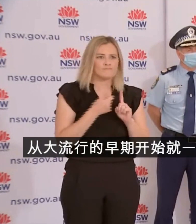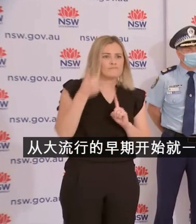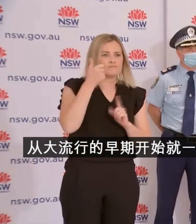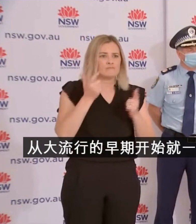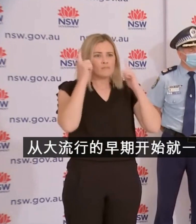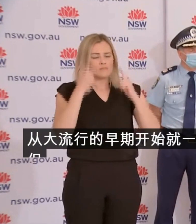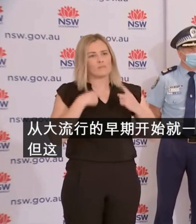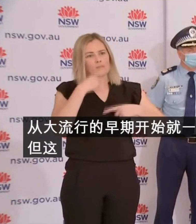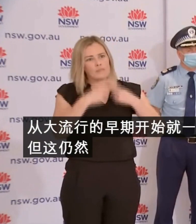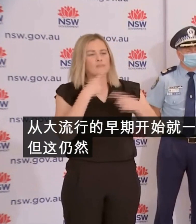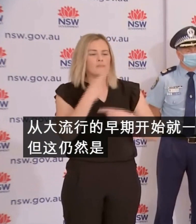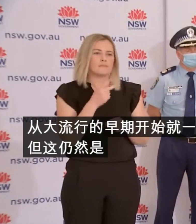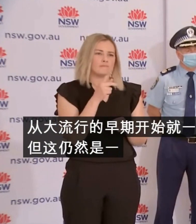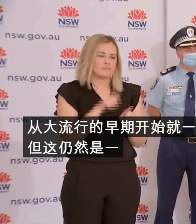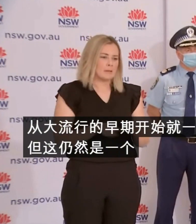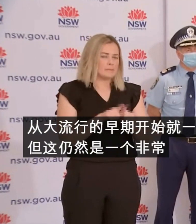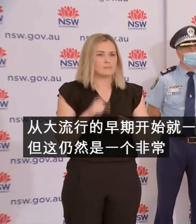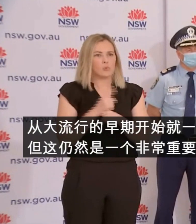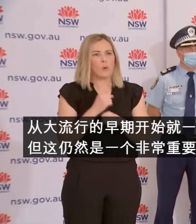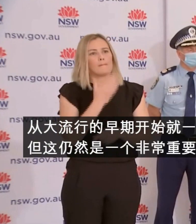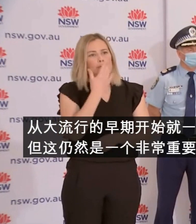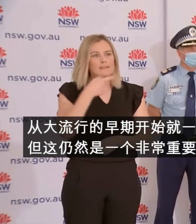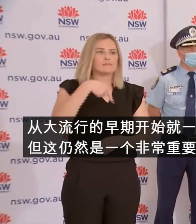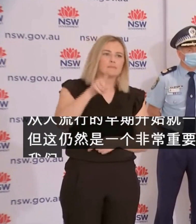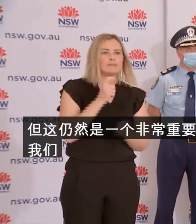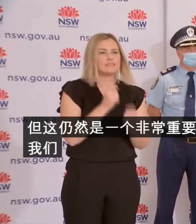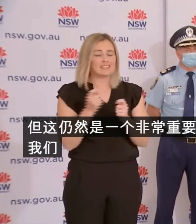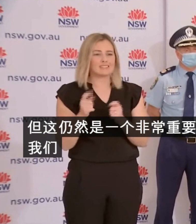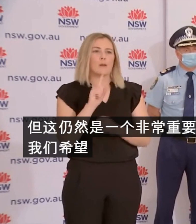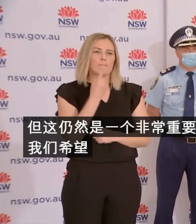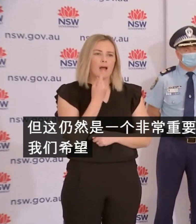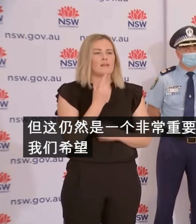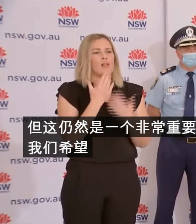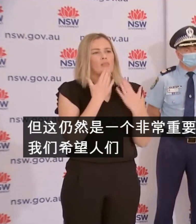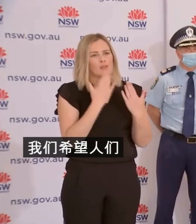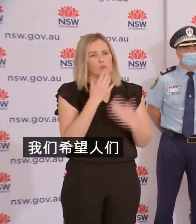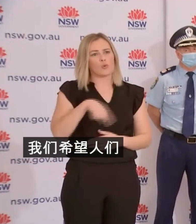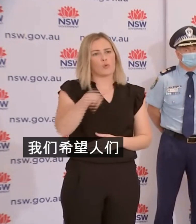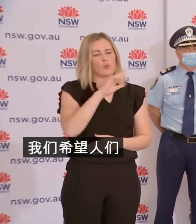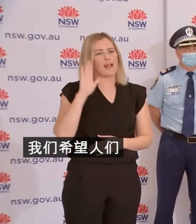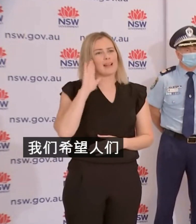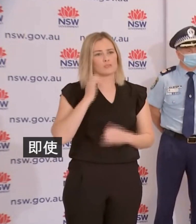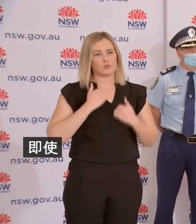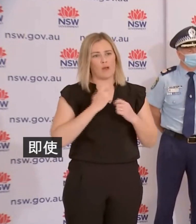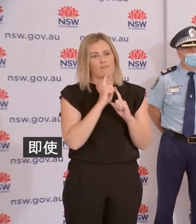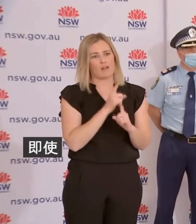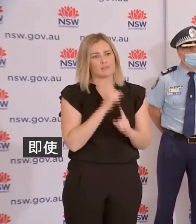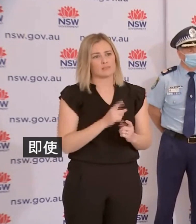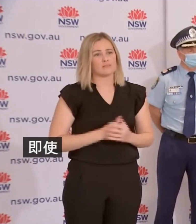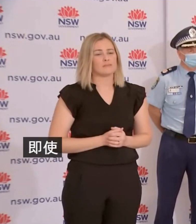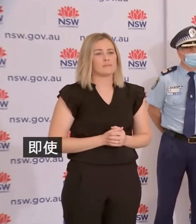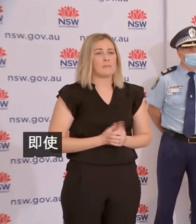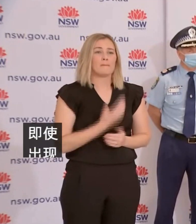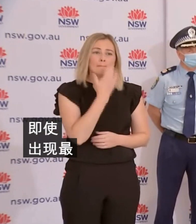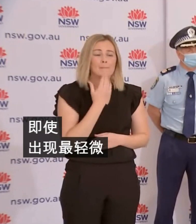on in the pandemic, but it remains a really critical message. And we want people to come forward for testing as soon as